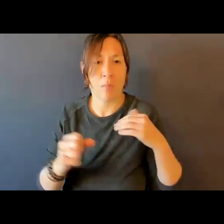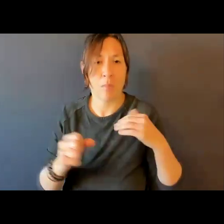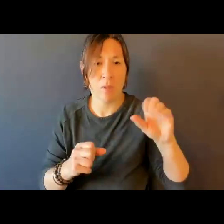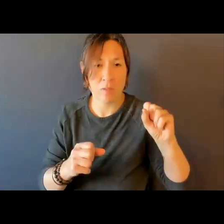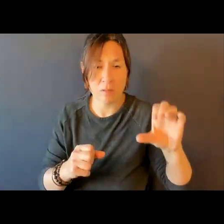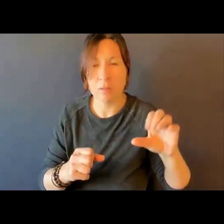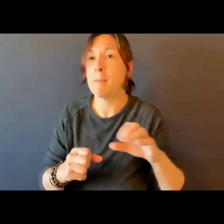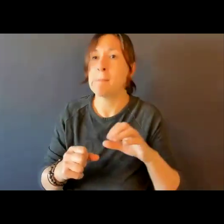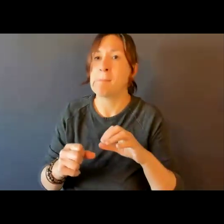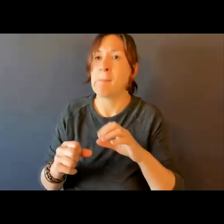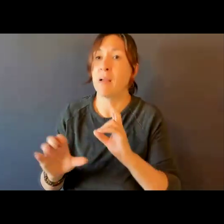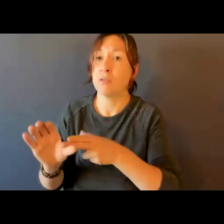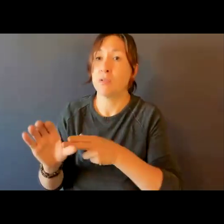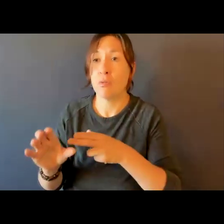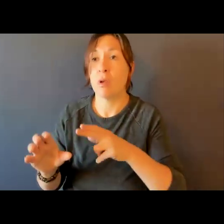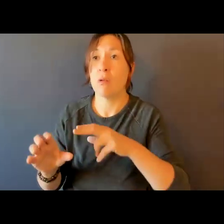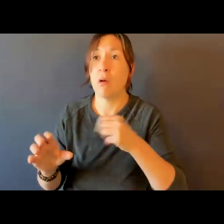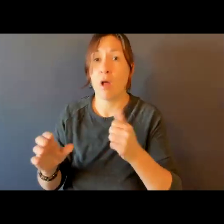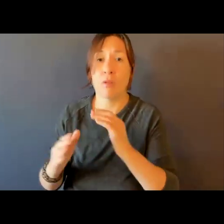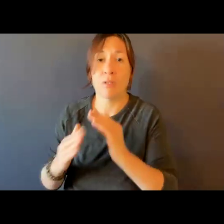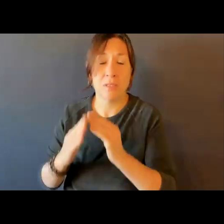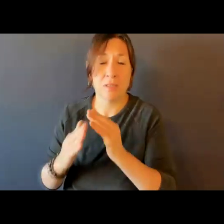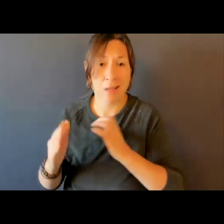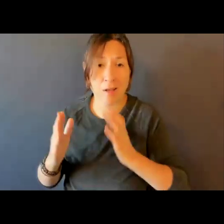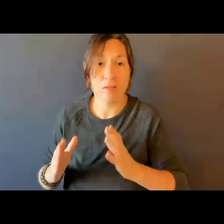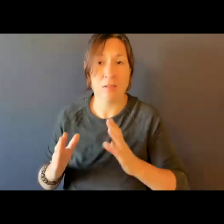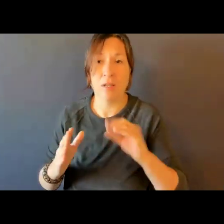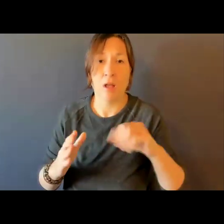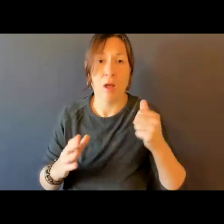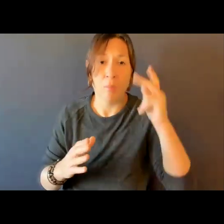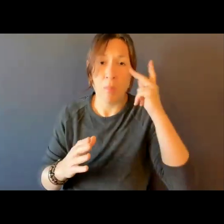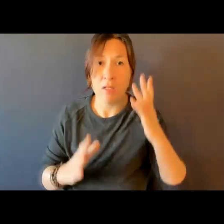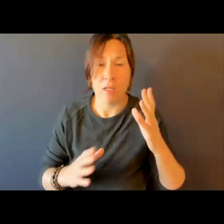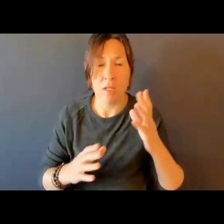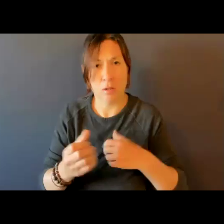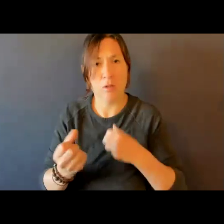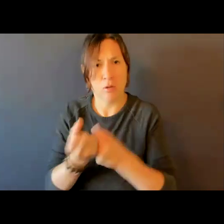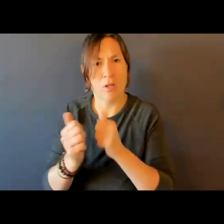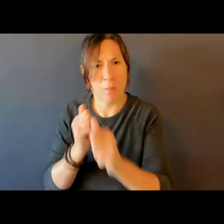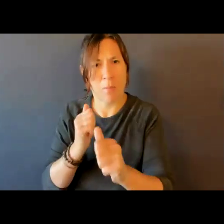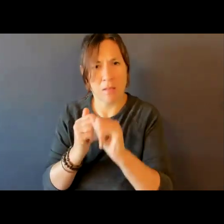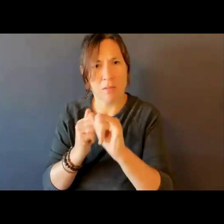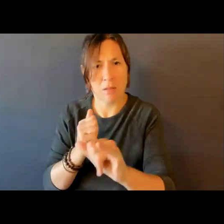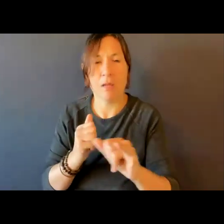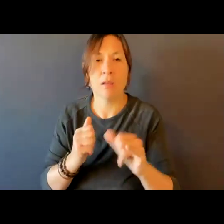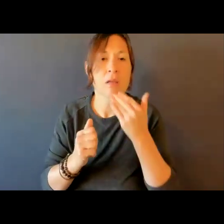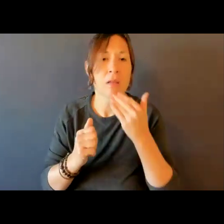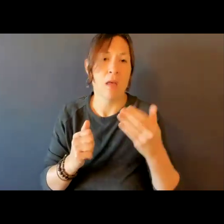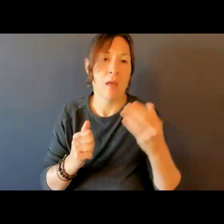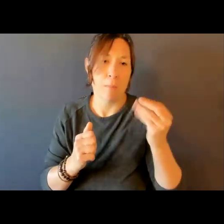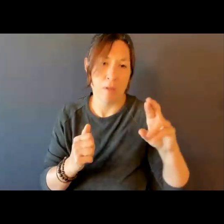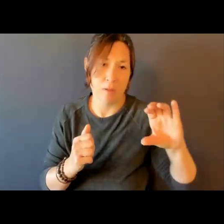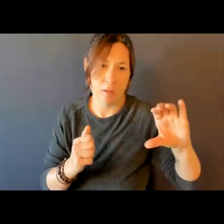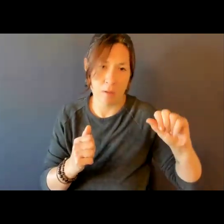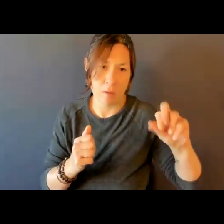city councils, and other elected officials and endorse its passage. Thank you, Mr. Cadet Hernandez, for bringing